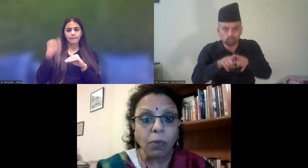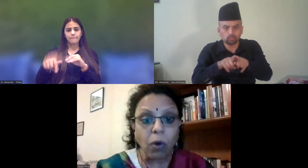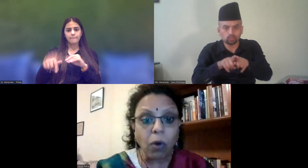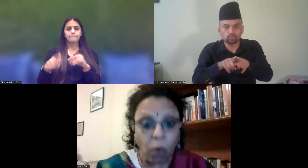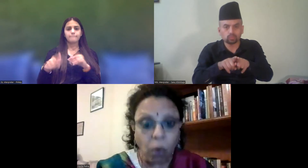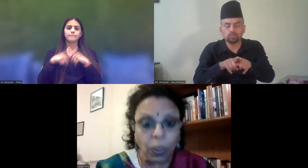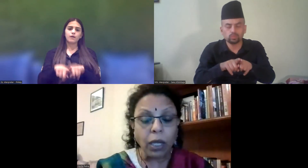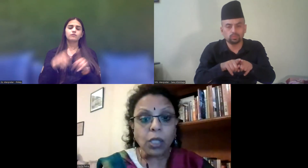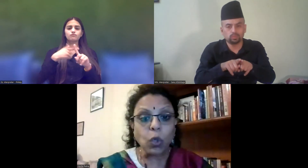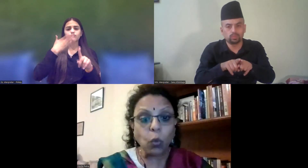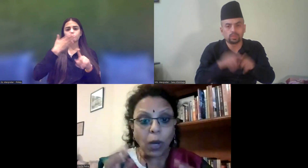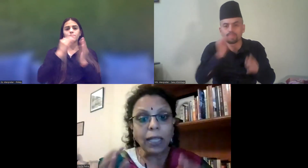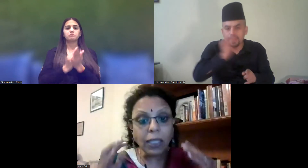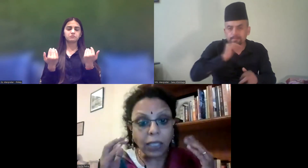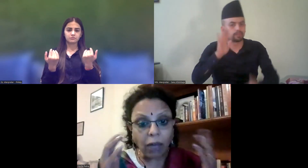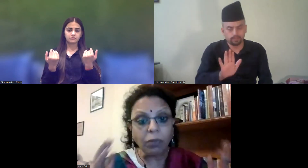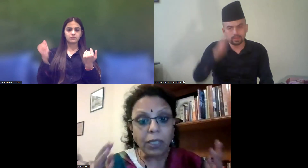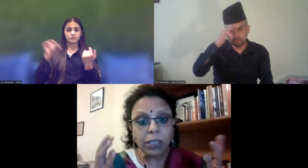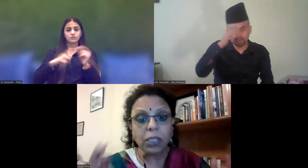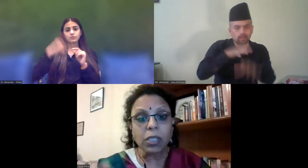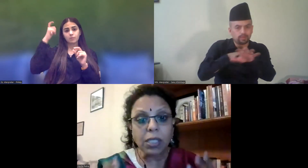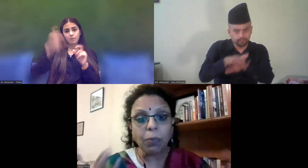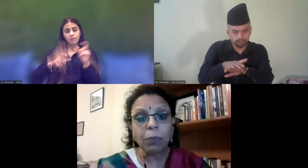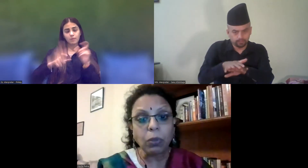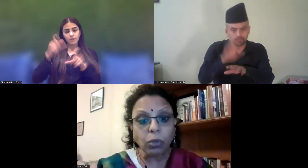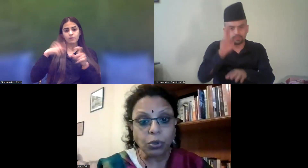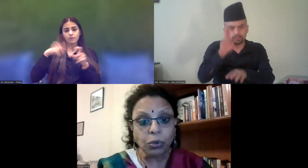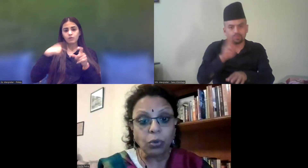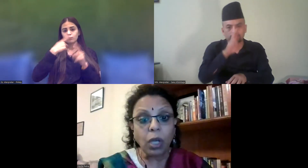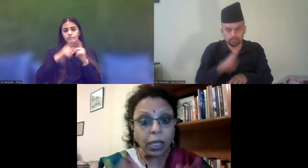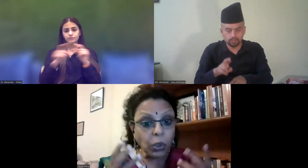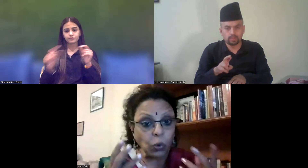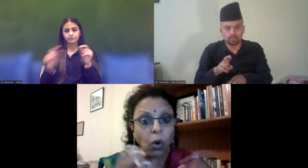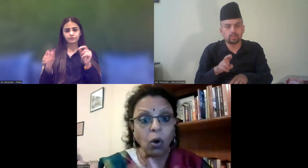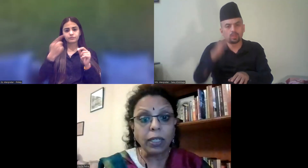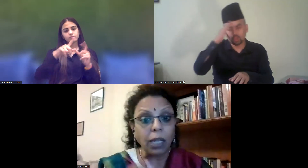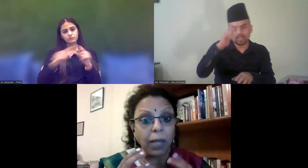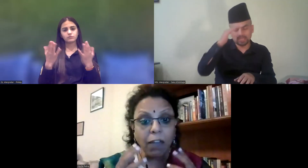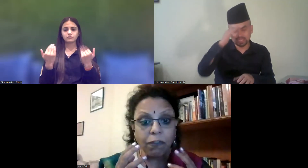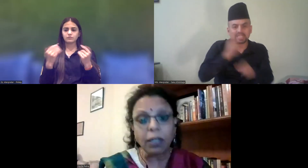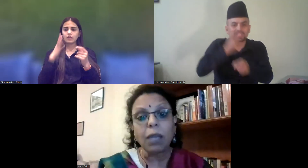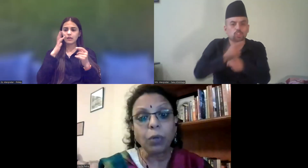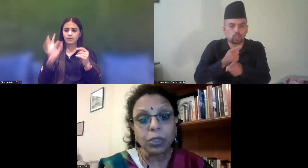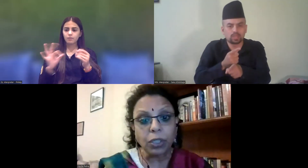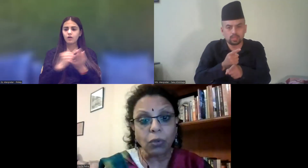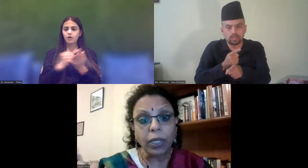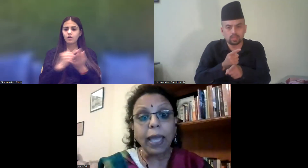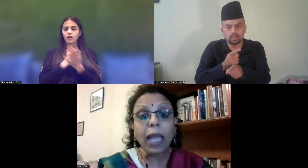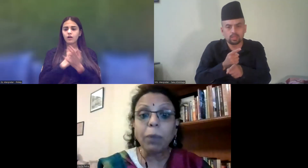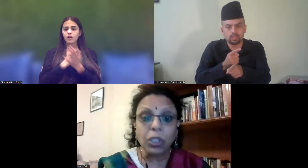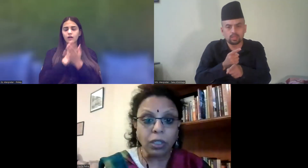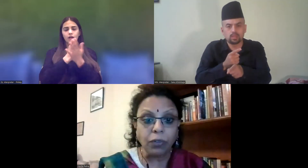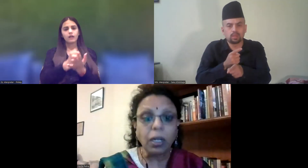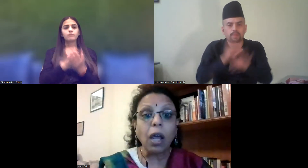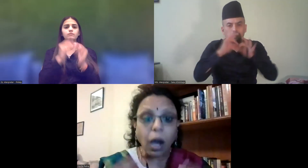program as well. So while the government teaches their people what to do, you all can play a very important role